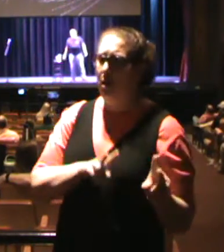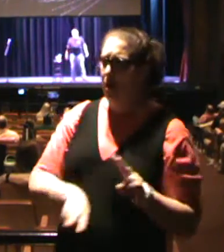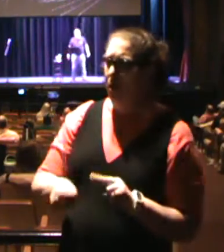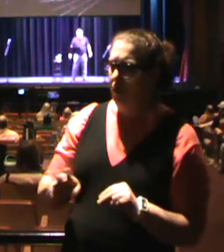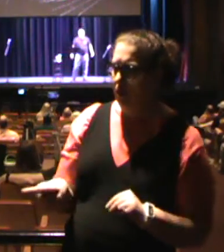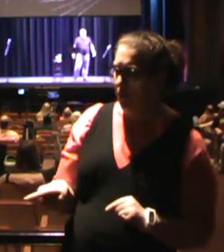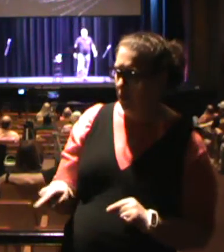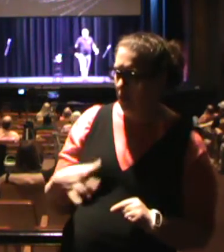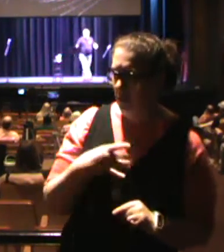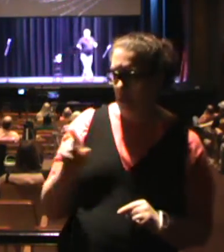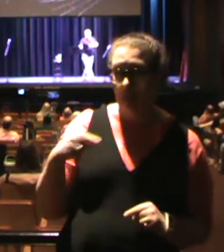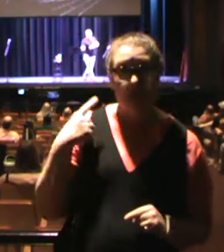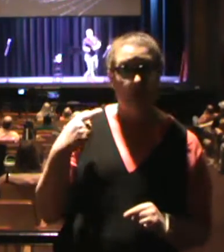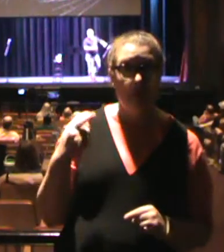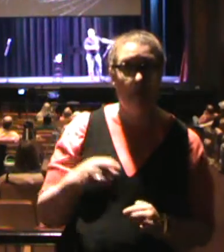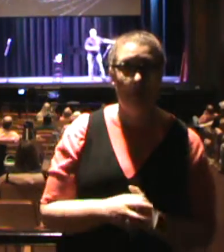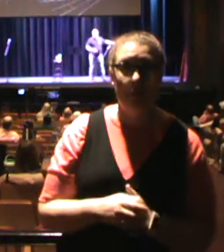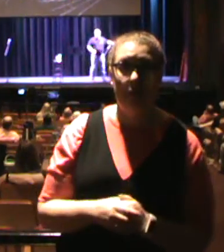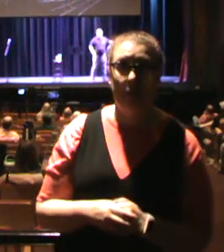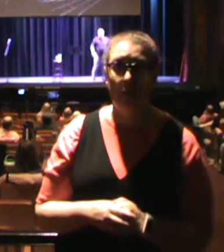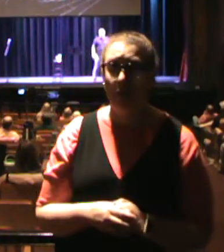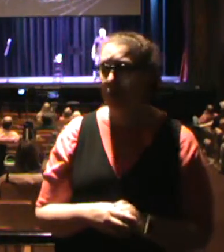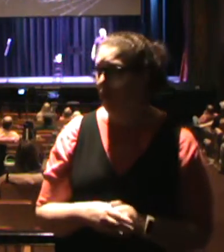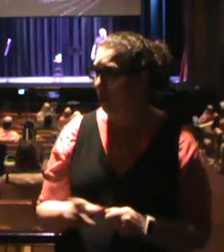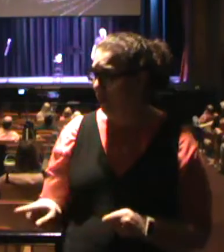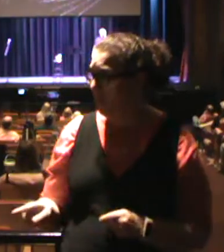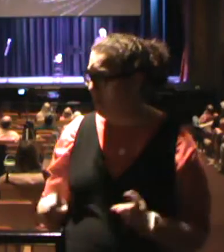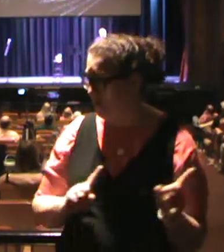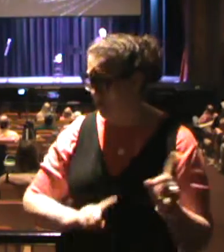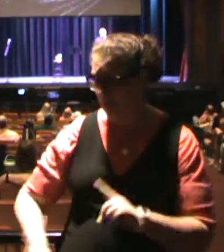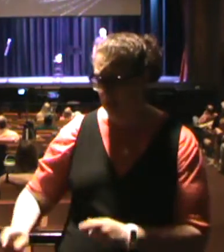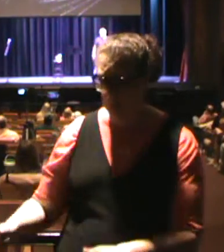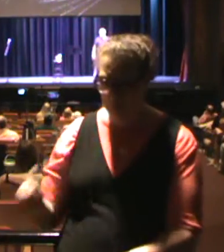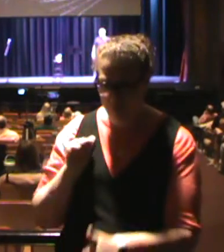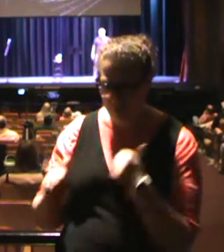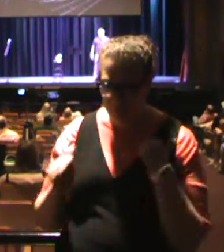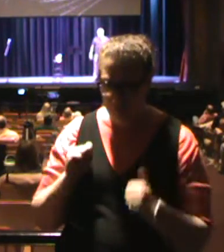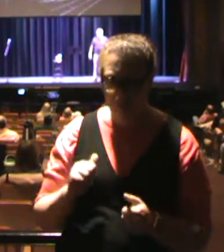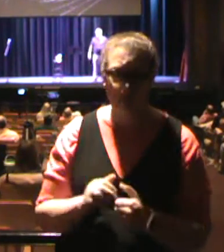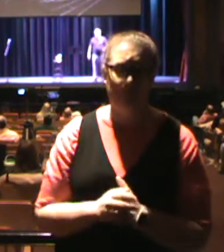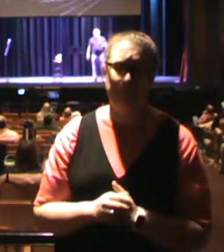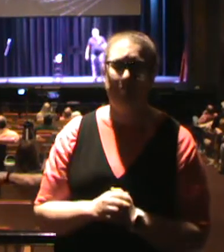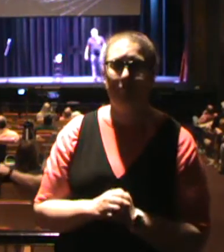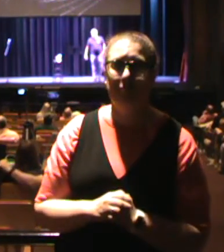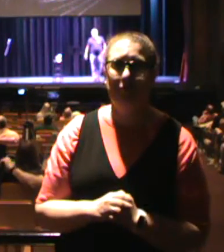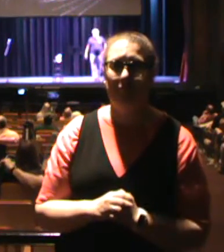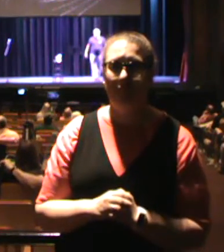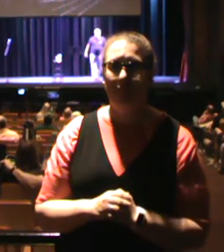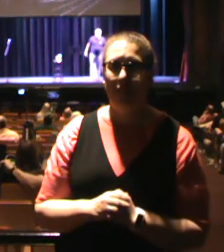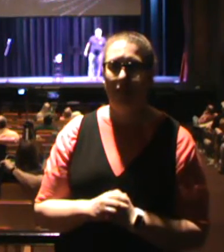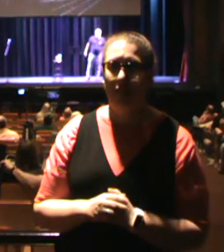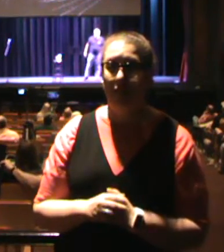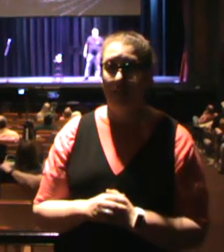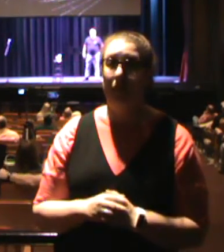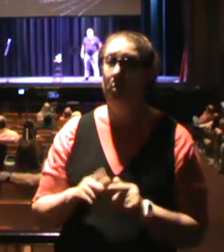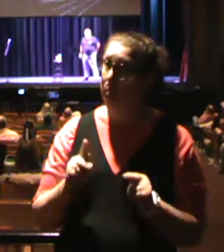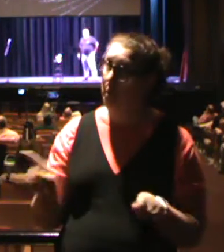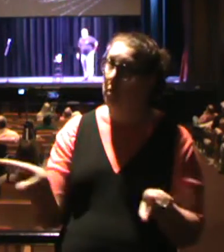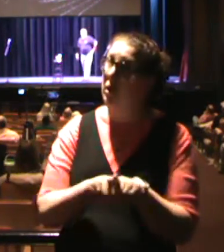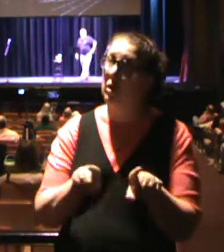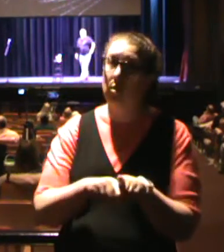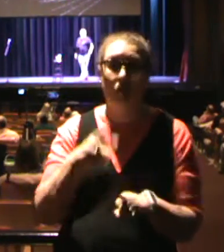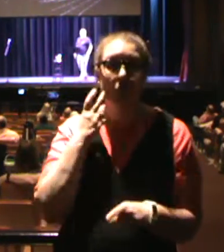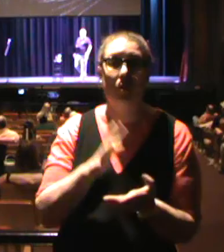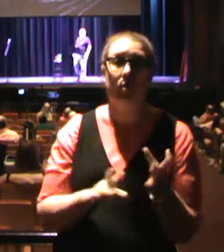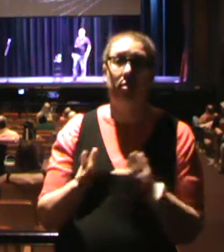little crazy. Like, if you were just coming here and start chalking things out, people would look at him a little bit crazy. You think they looked at Jesus a little crazy when he came and